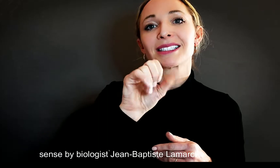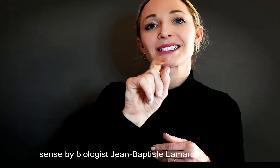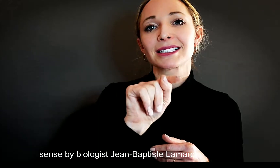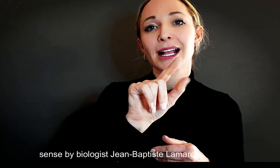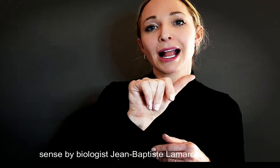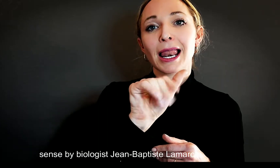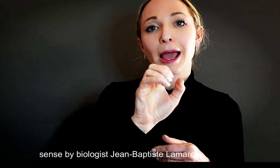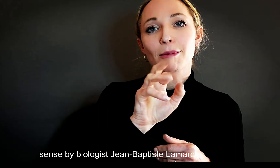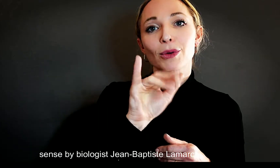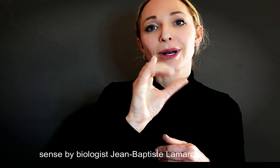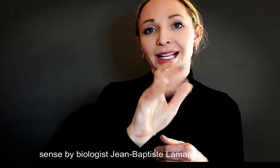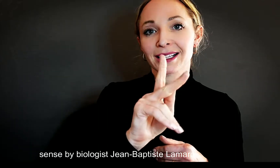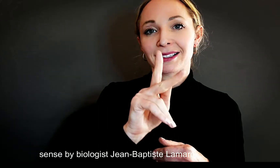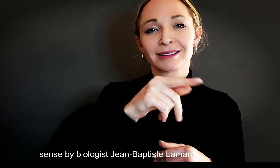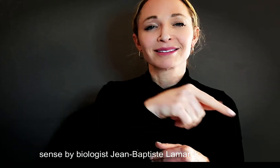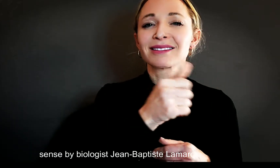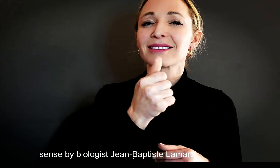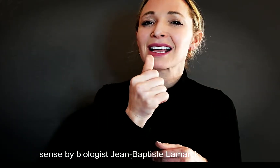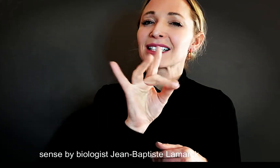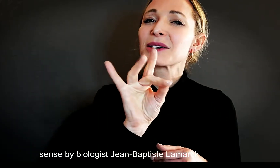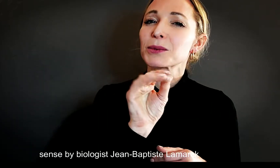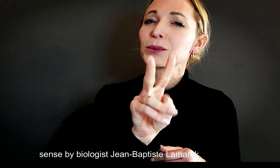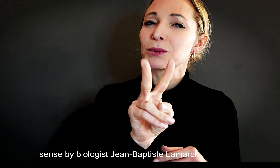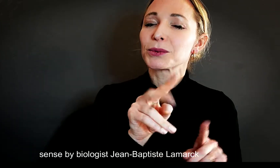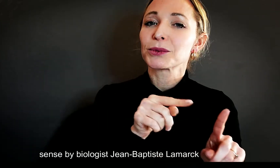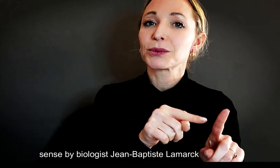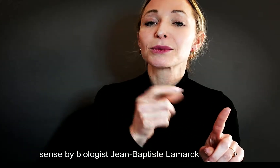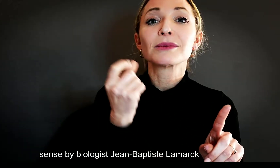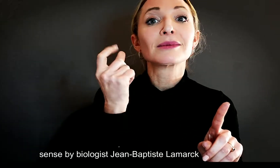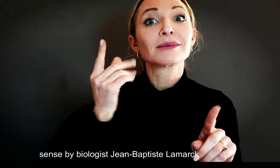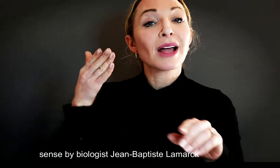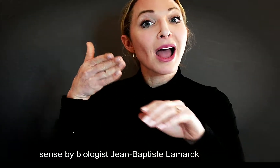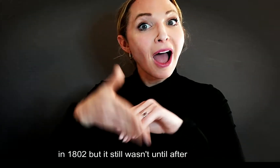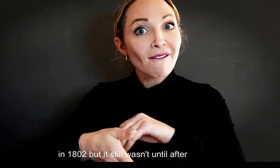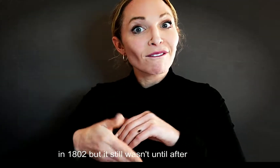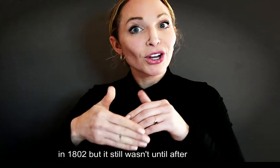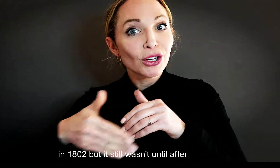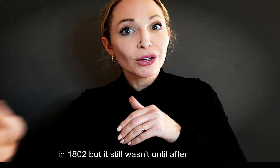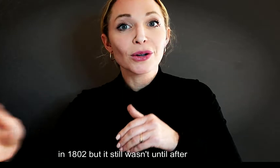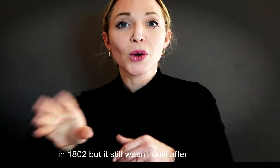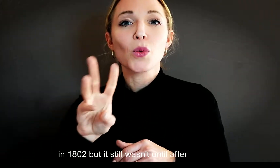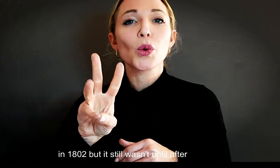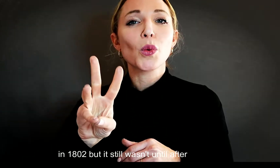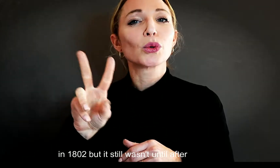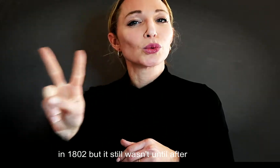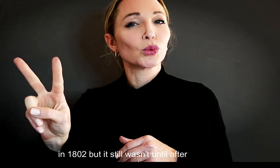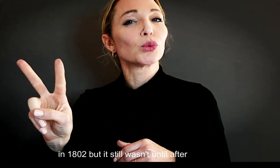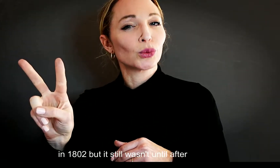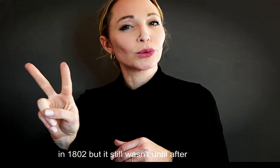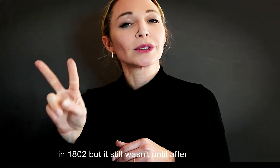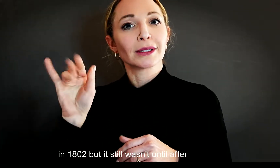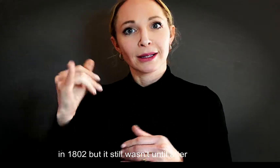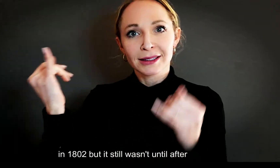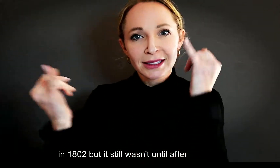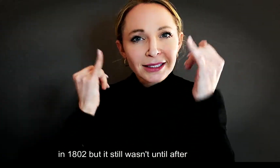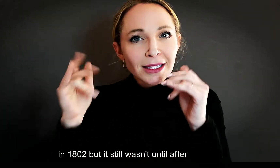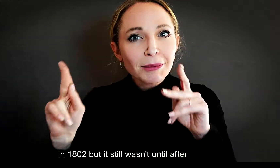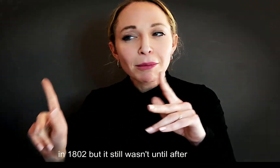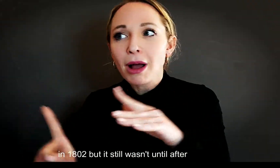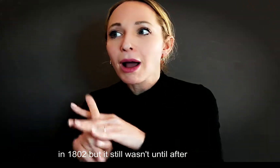by biologist Jean-Baptiste Lamarck in 1802. But it still wasn't until